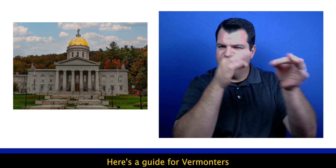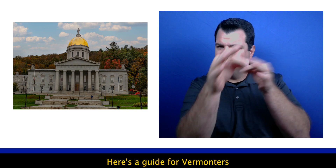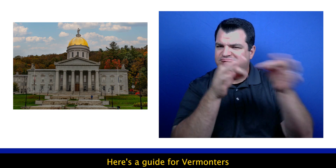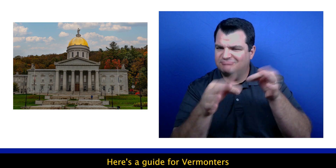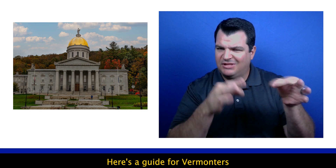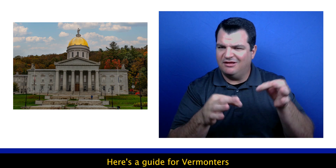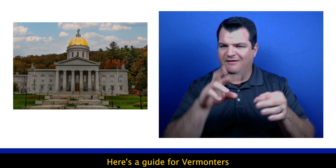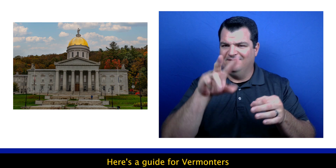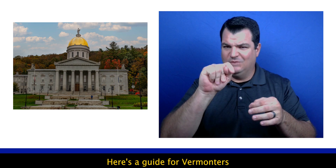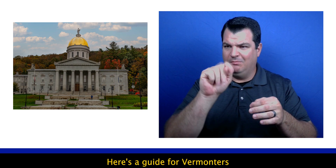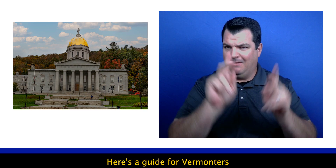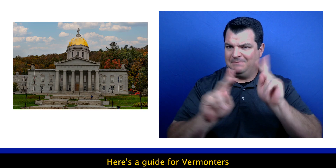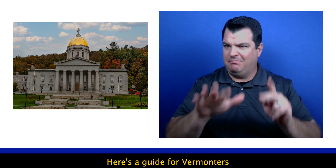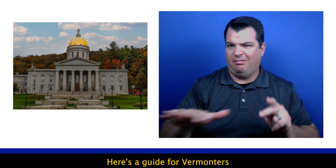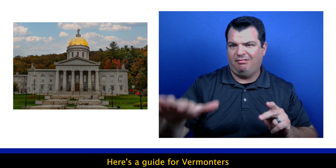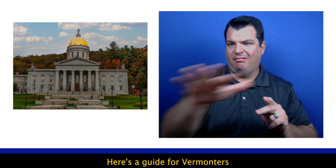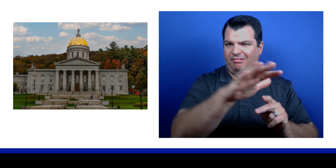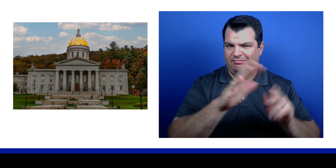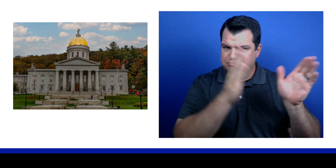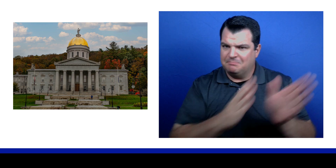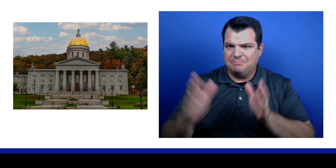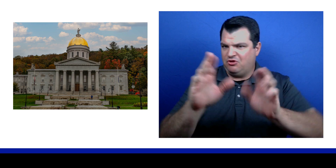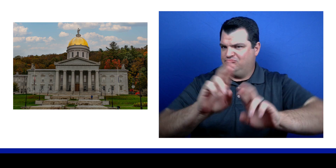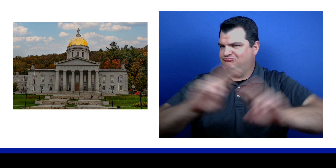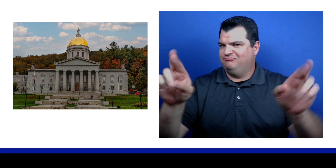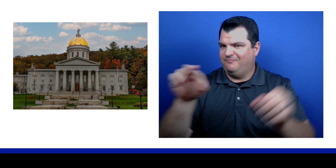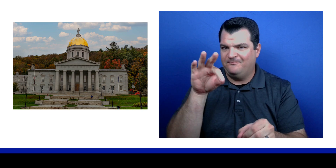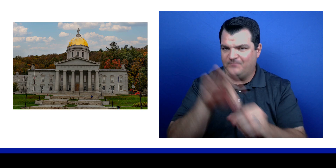Here's a guide for Vermonters preparing to vote.